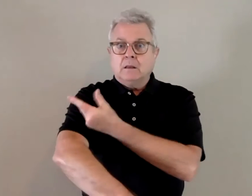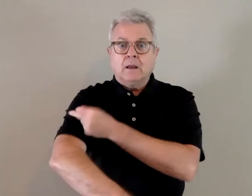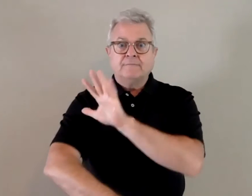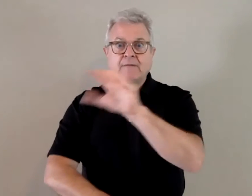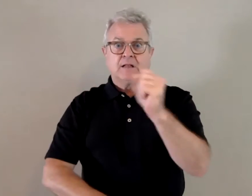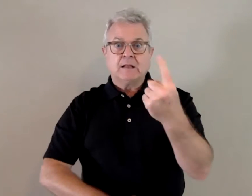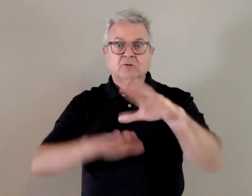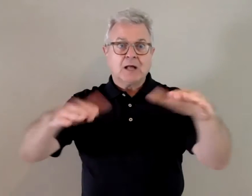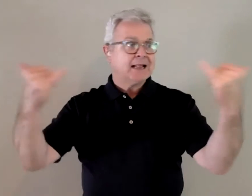vaccinating children.